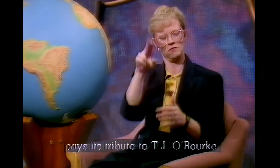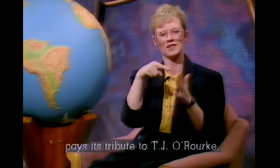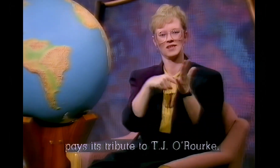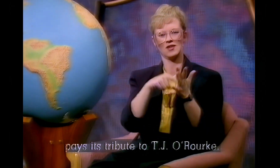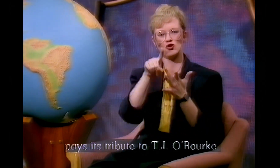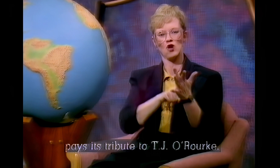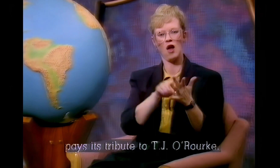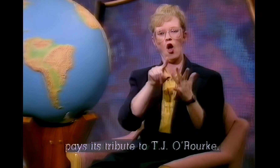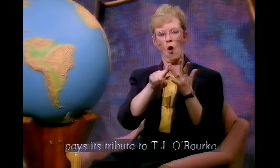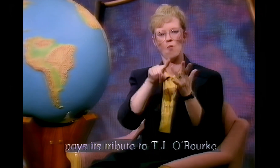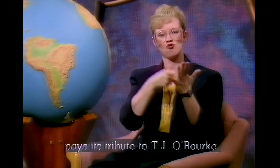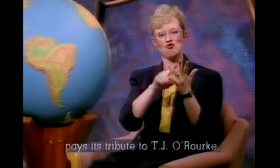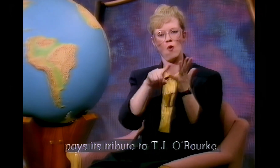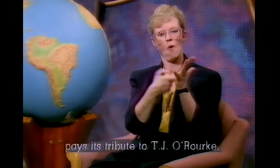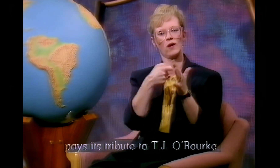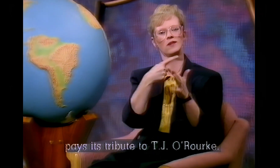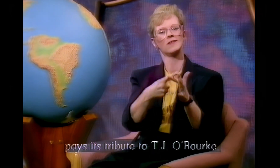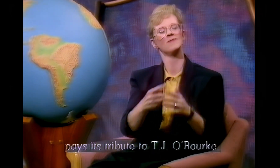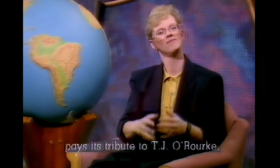to T.J. O'Rourke.